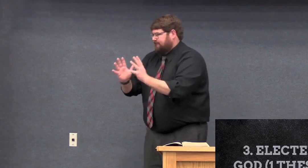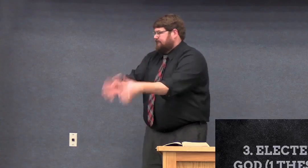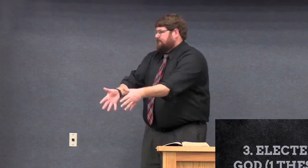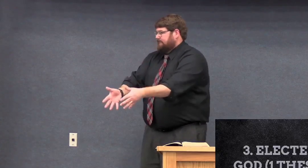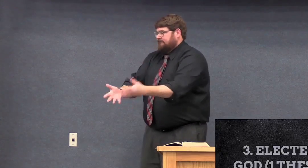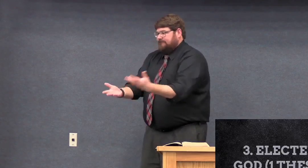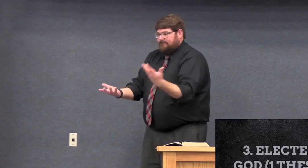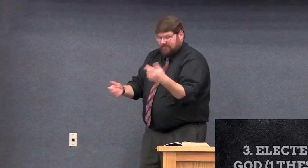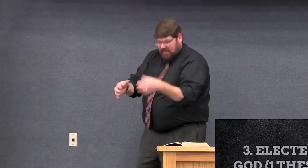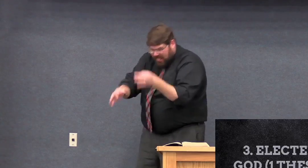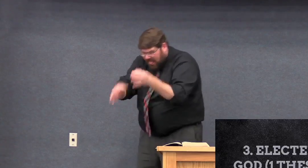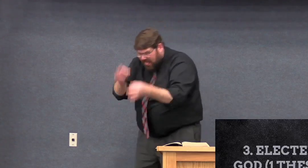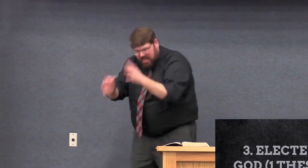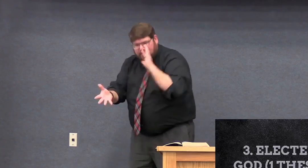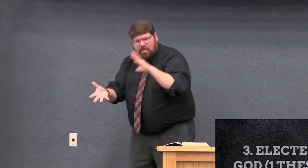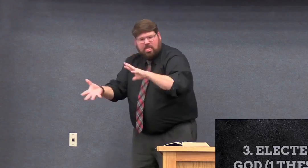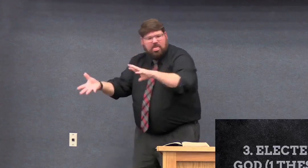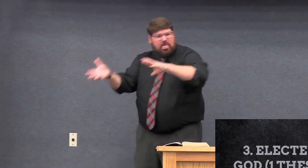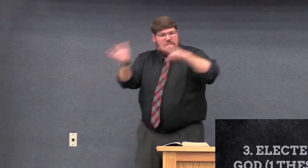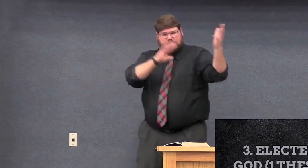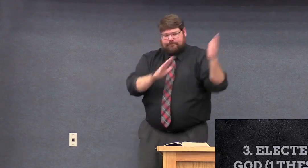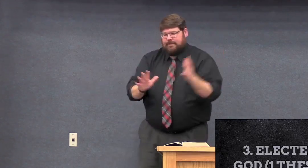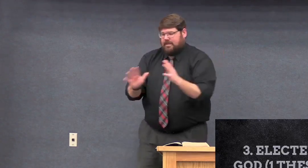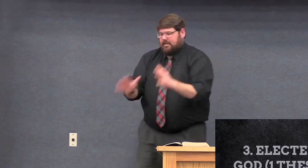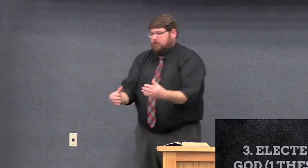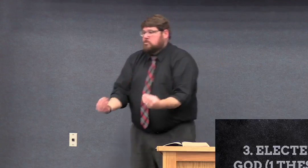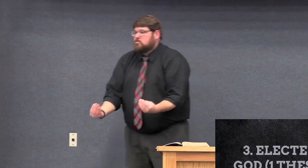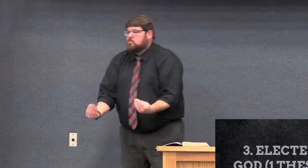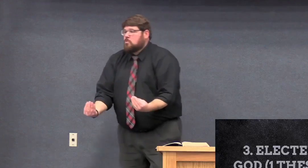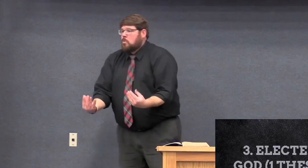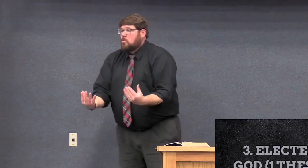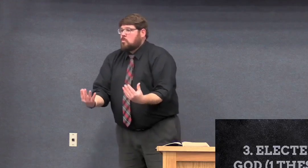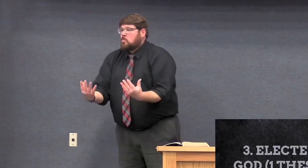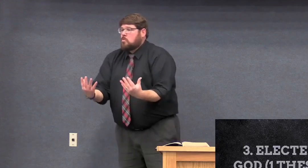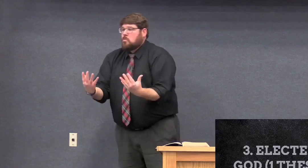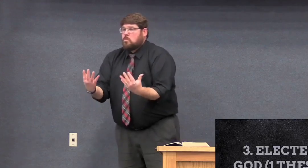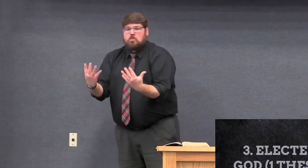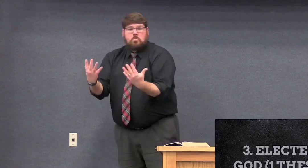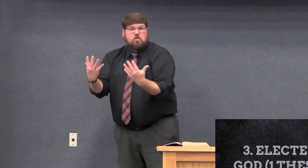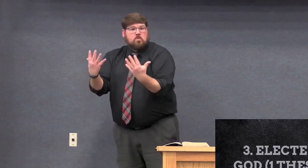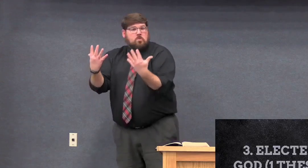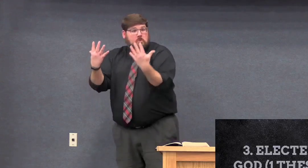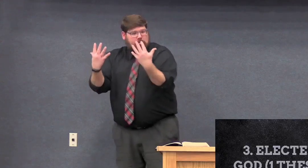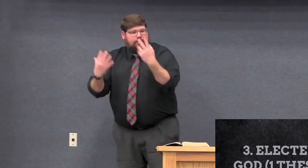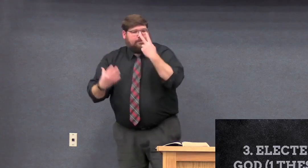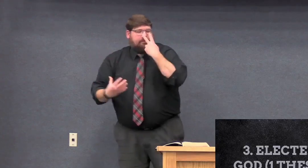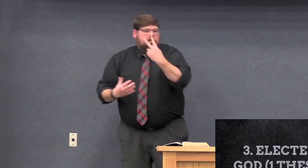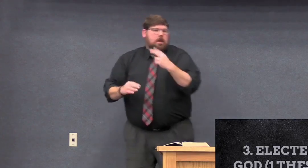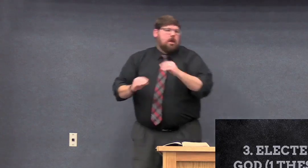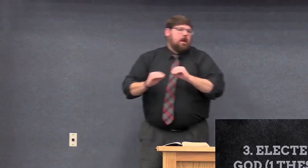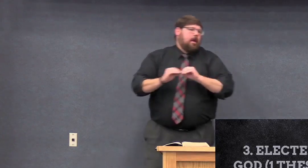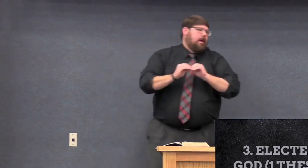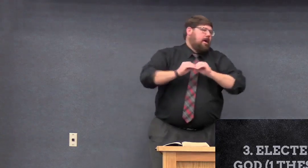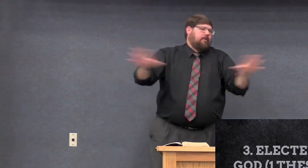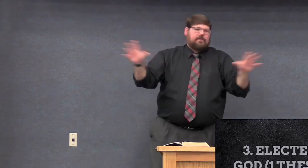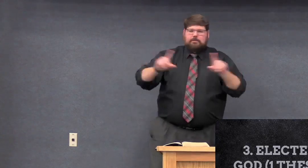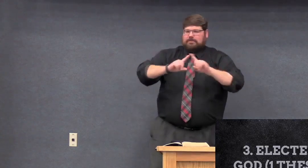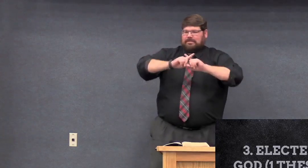know, tares mixed in with our weeds. What are we going to do about this? And the farmer said, just let them grow up both together, and then it